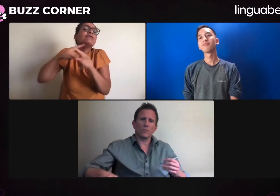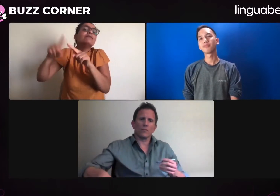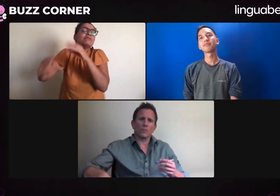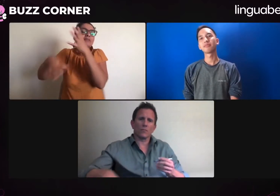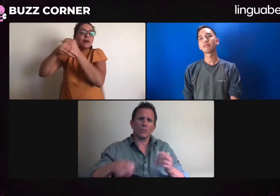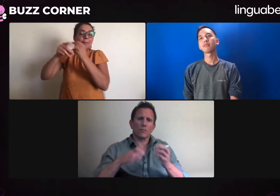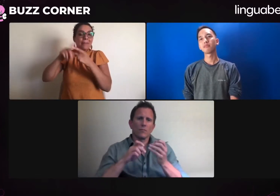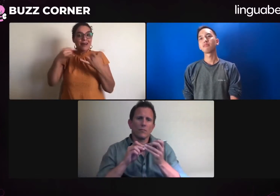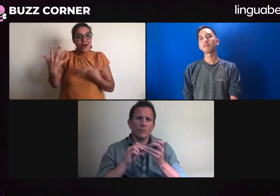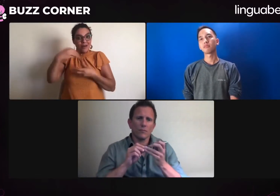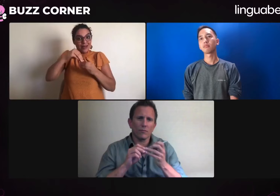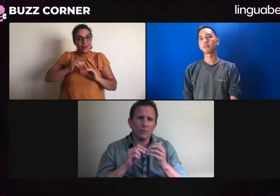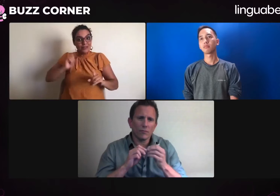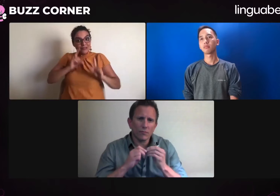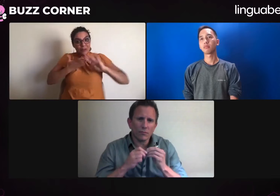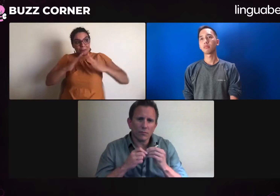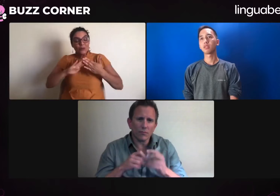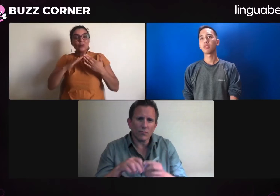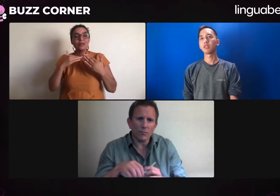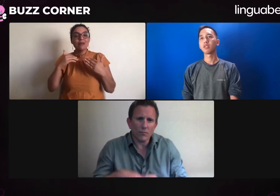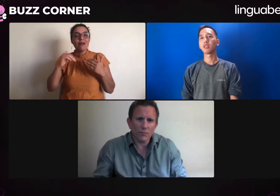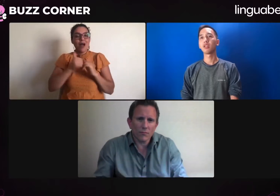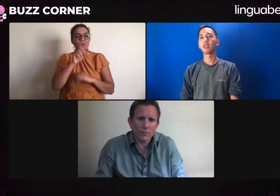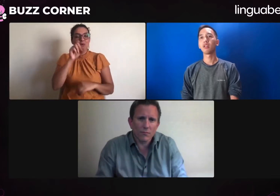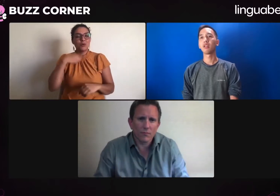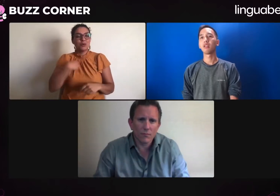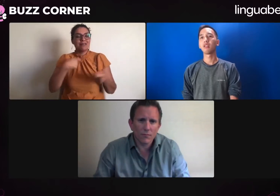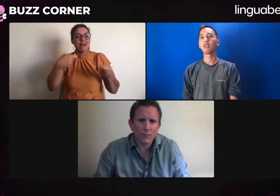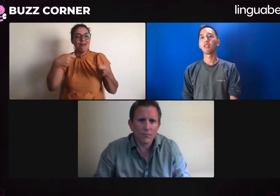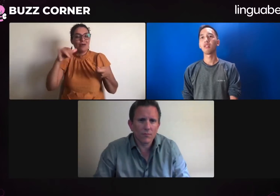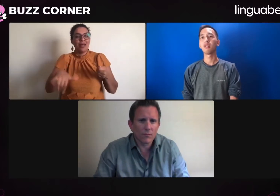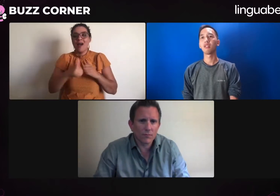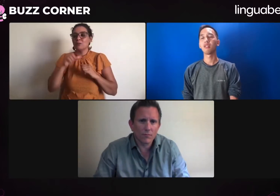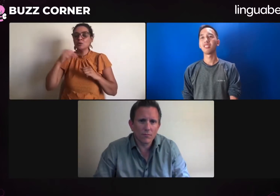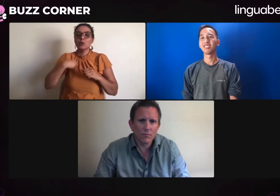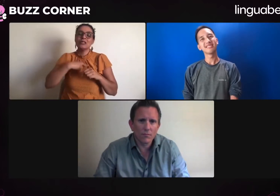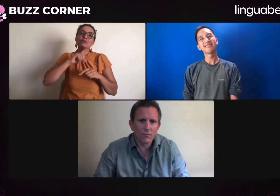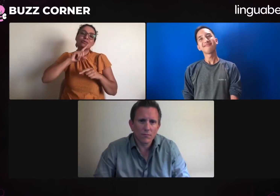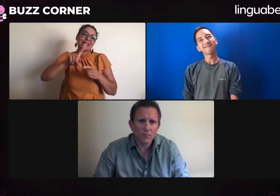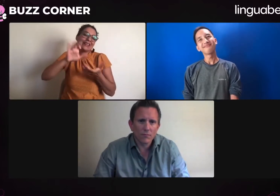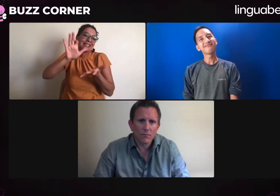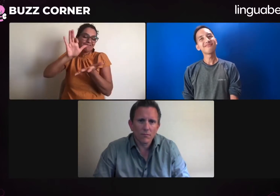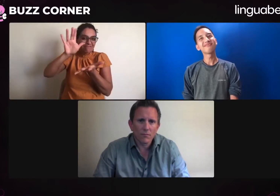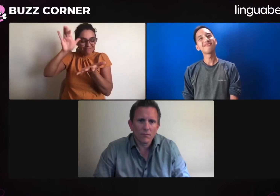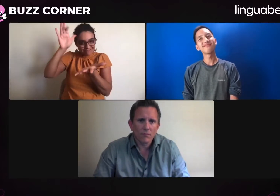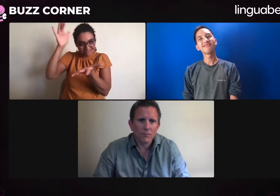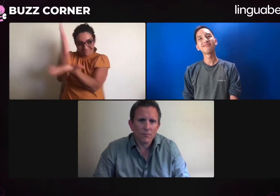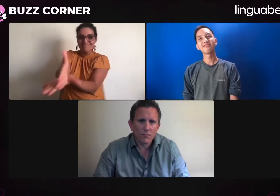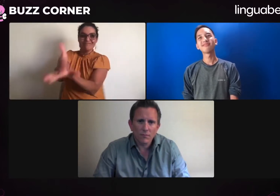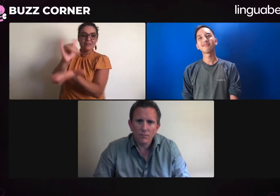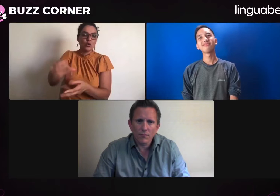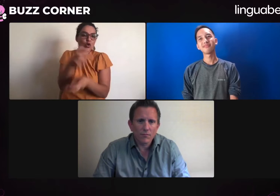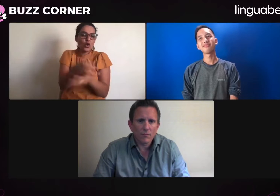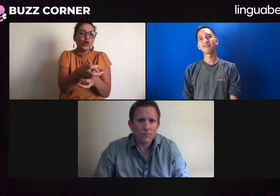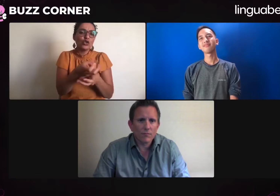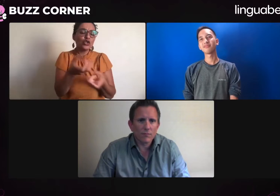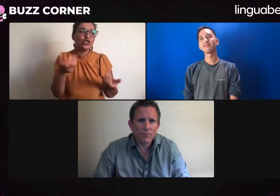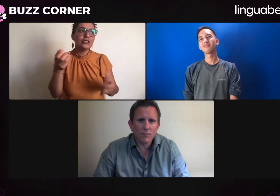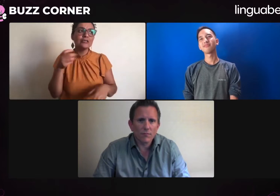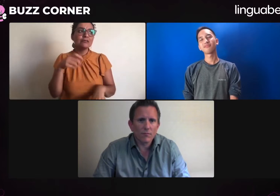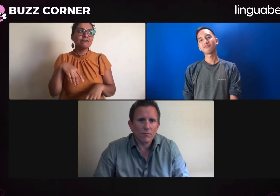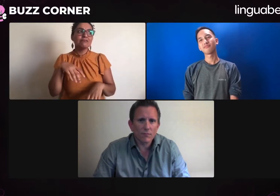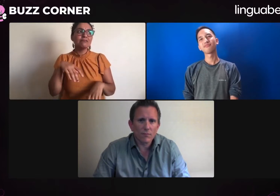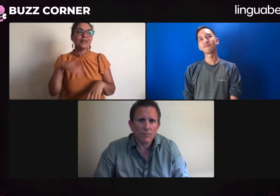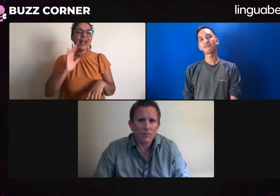behind movies and film and various social media. But now we're looking at the deaf community. How do we handle that? How do we